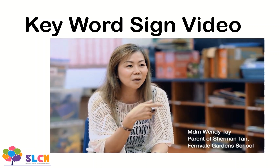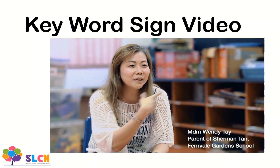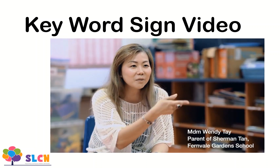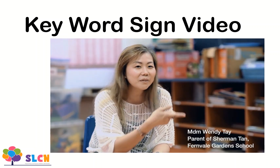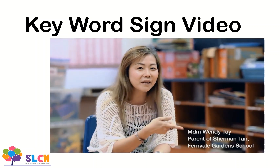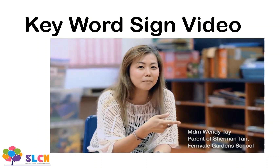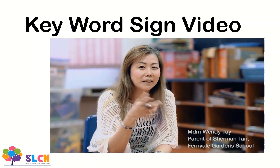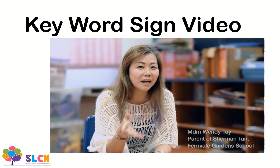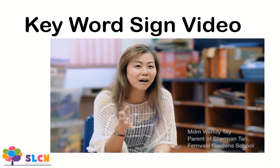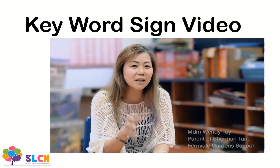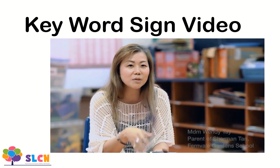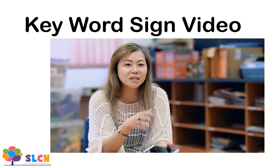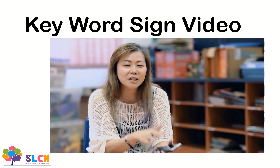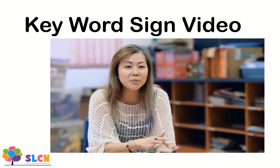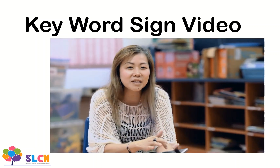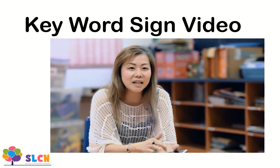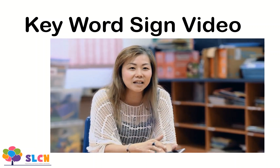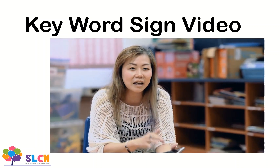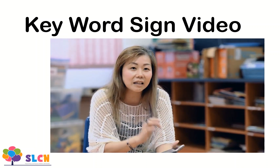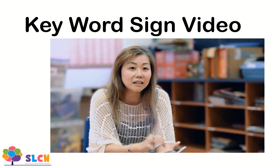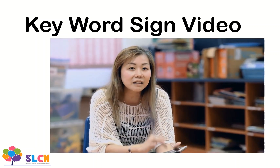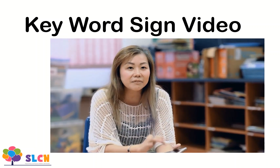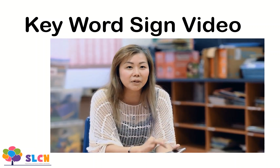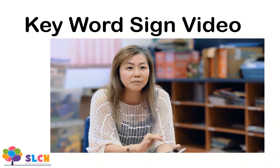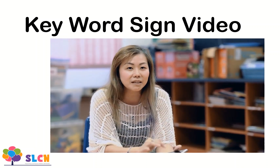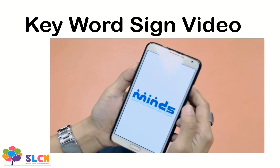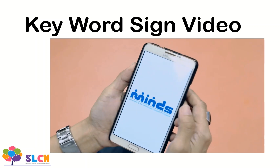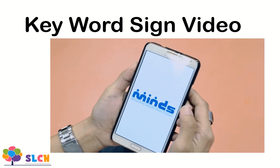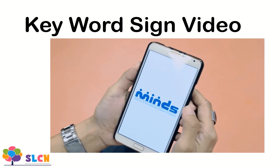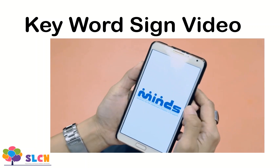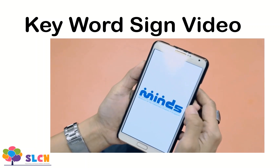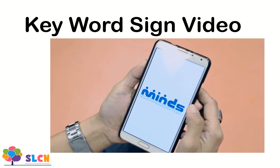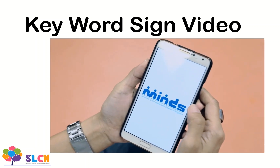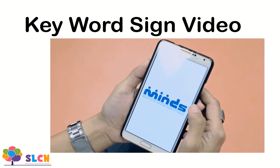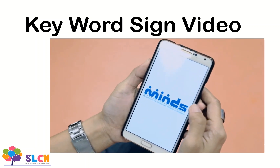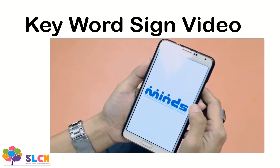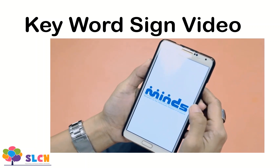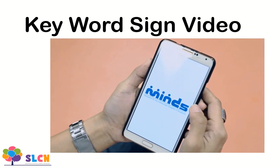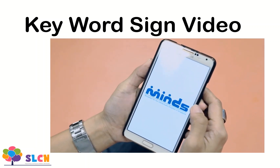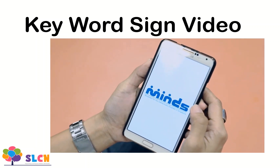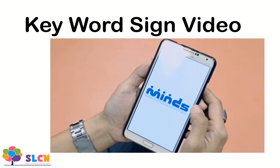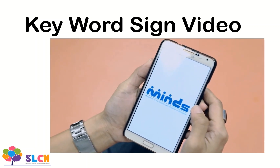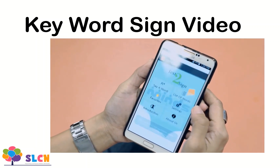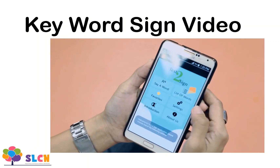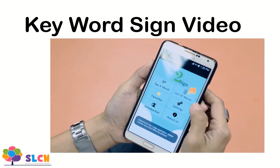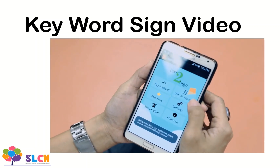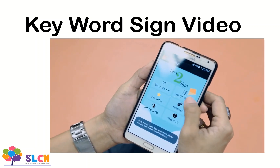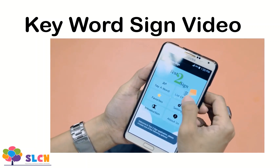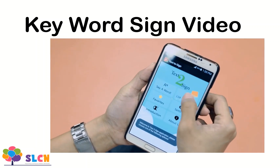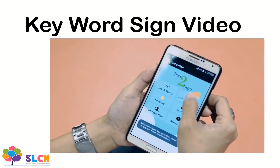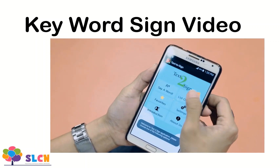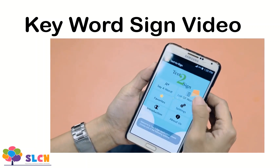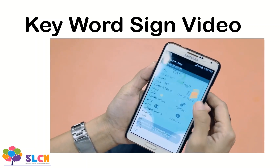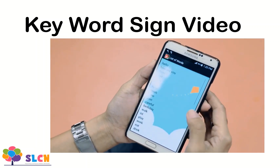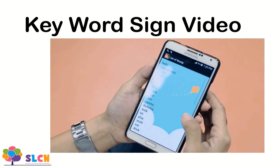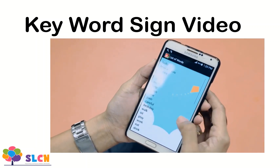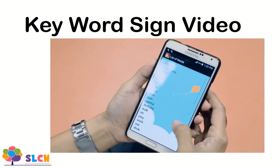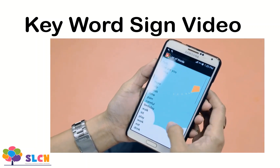communicate with you. But now I use the keyword sign. I learned from these text to sign apps. Then I can teach him, he will